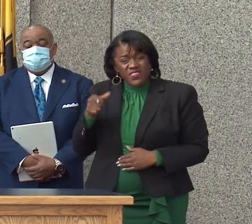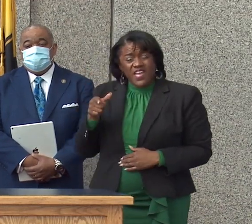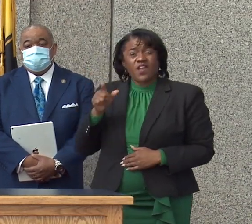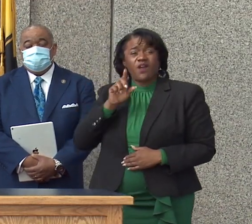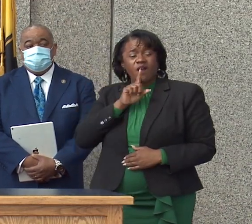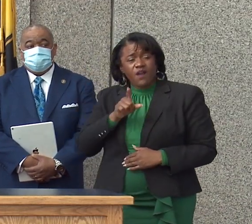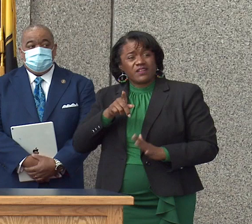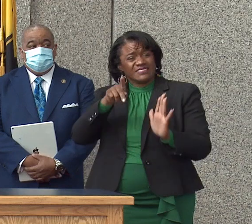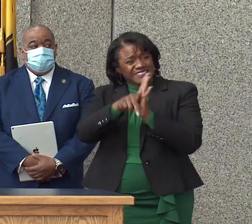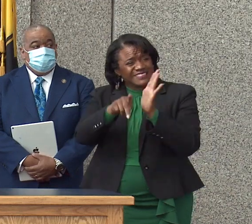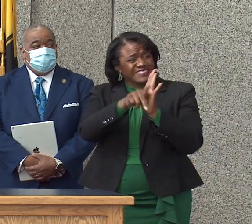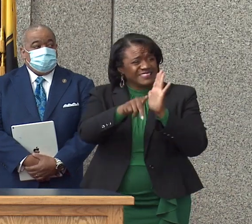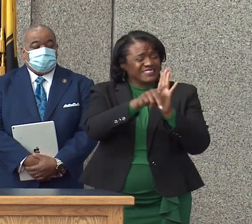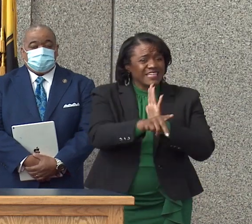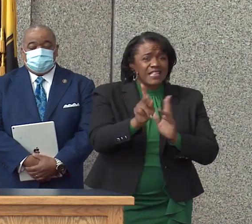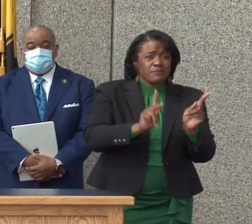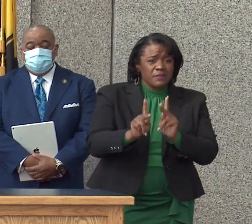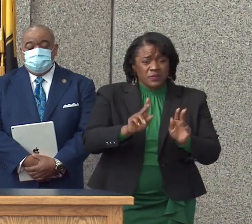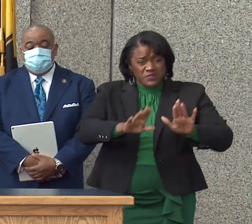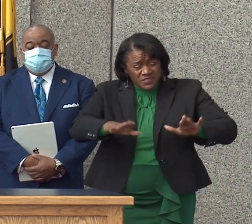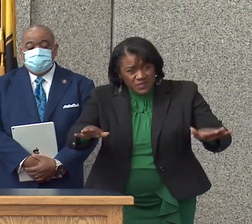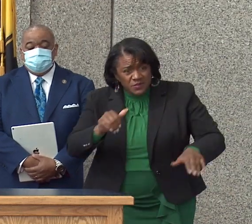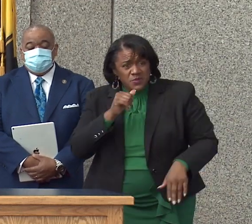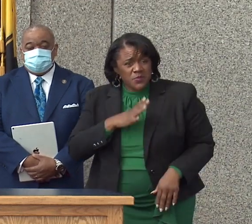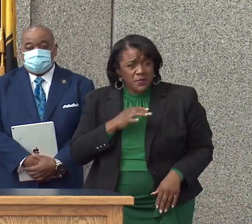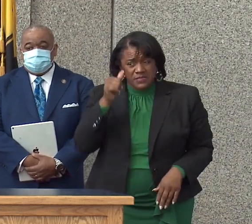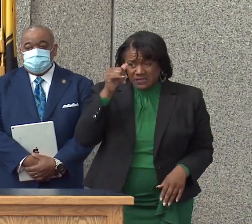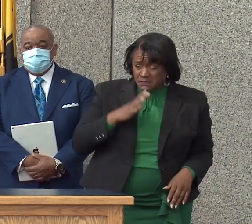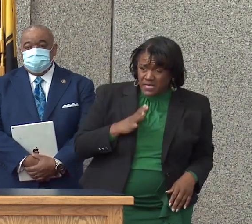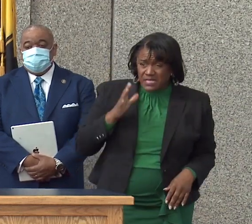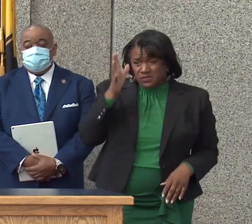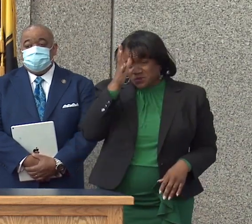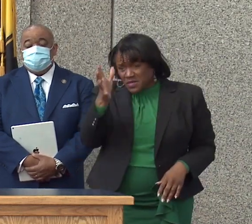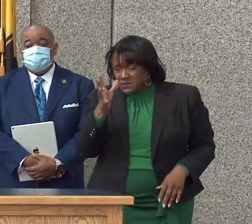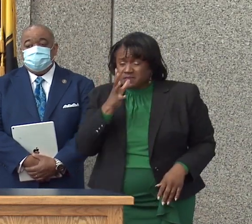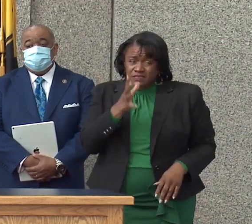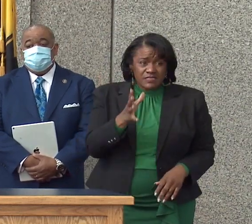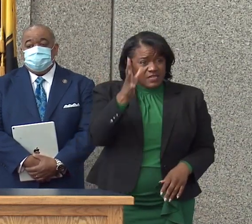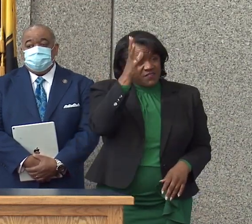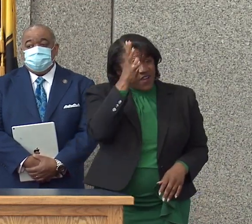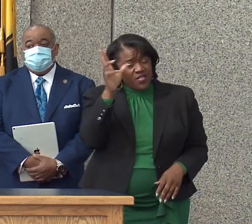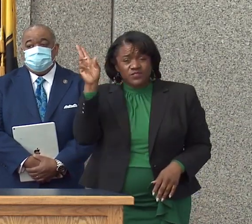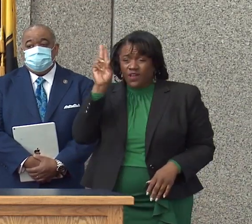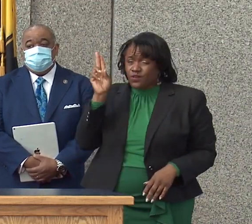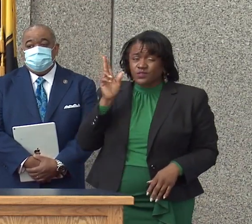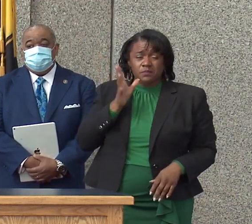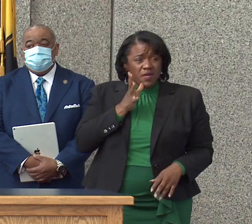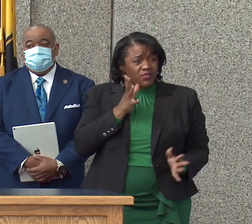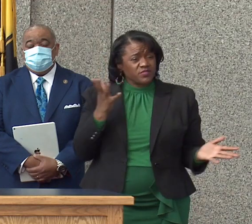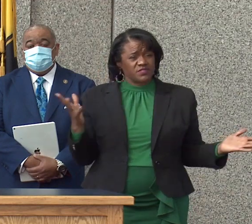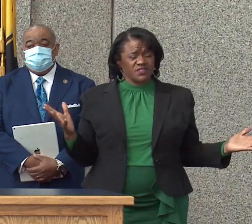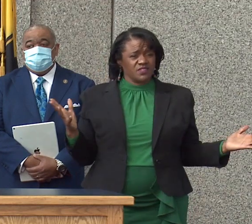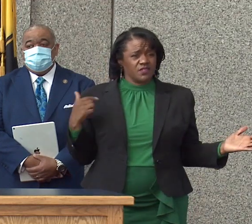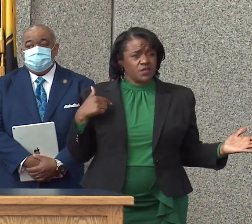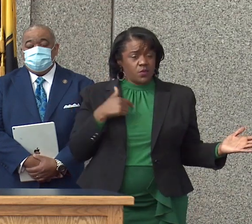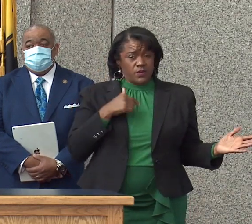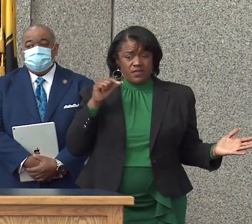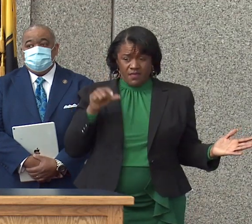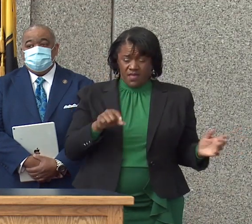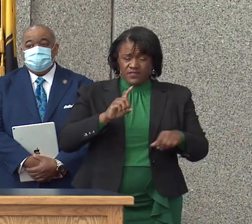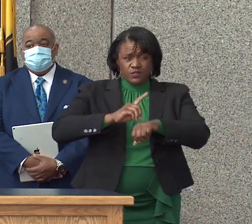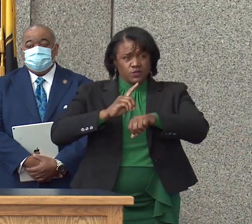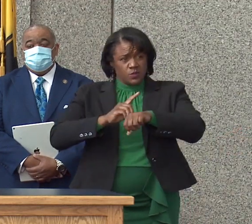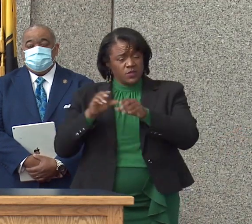taking lives from us, children, women, men, grandparents, fathers, uncles, mothers. So we have a duty